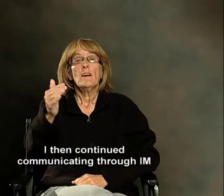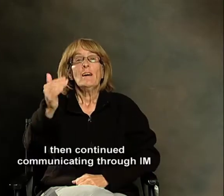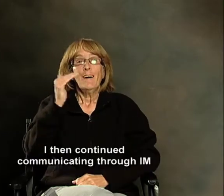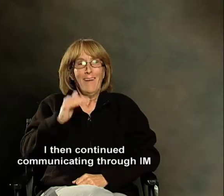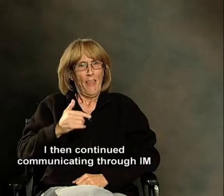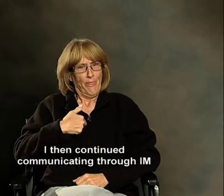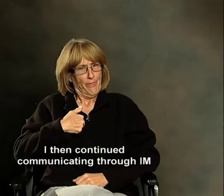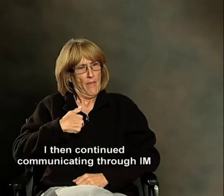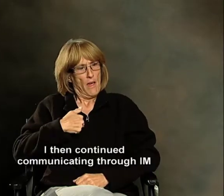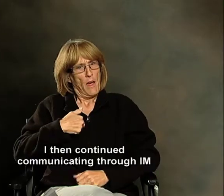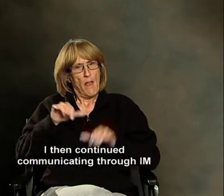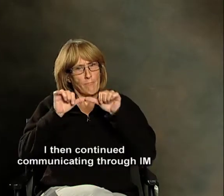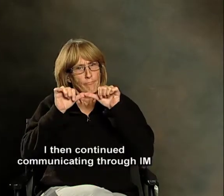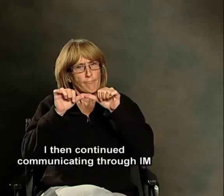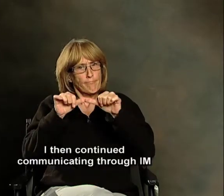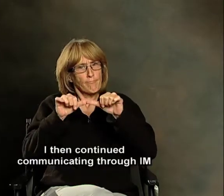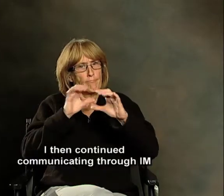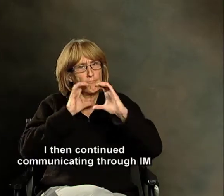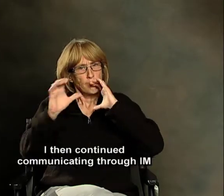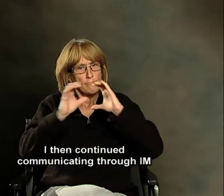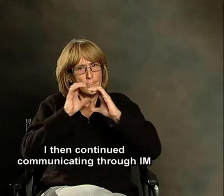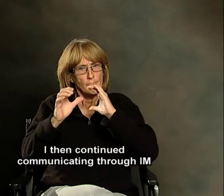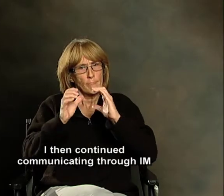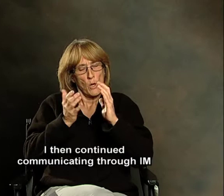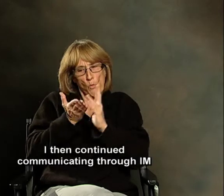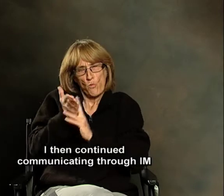I then continued communicating through